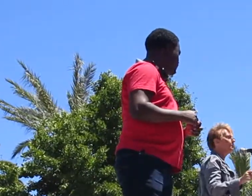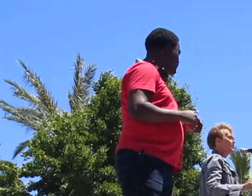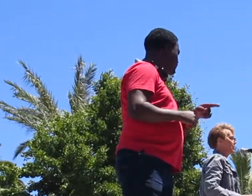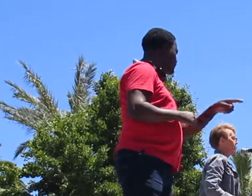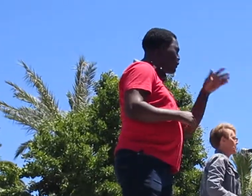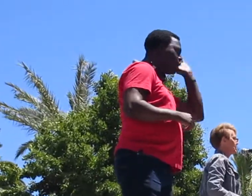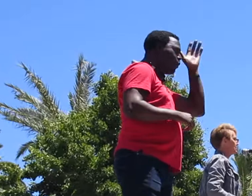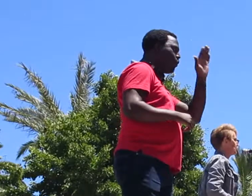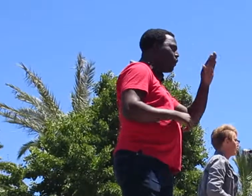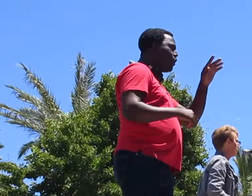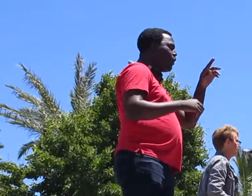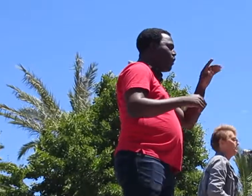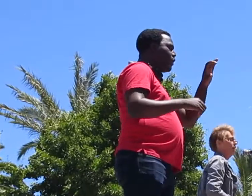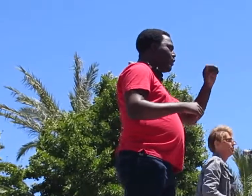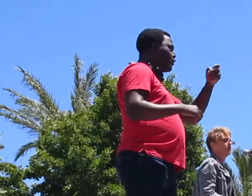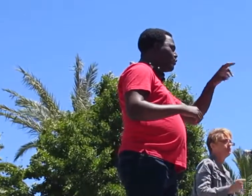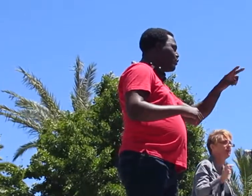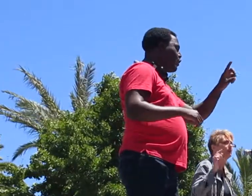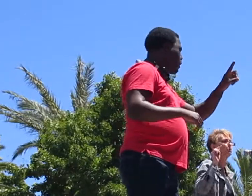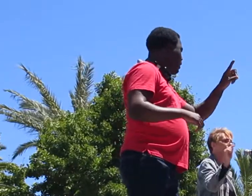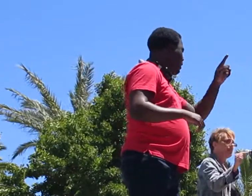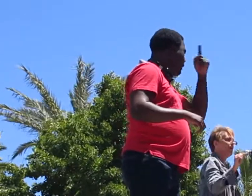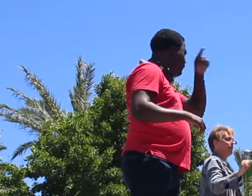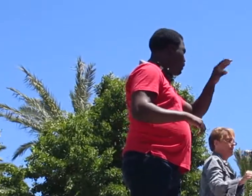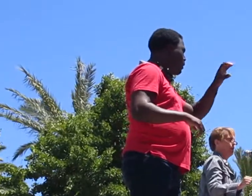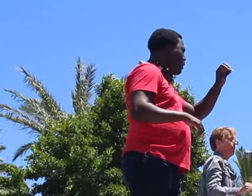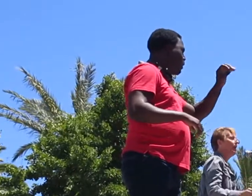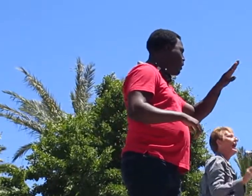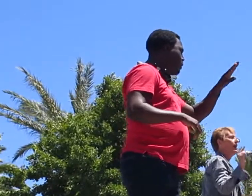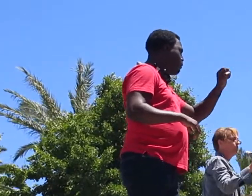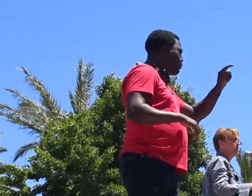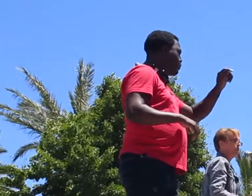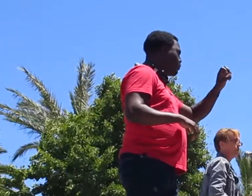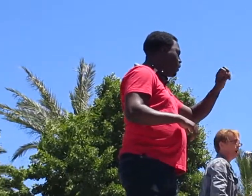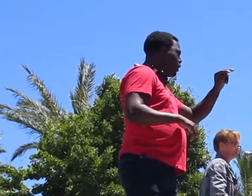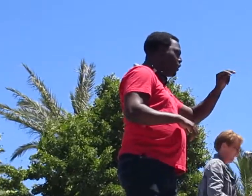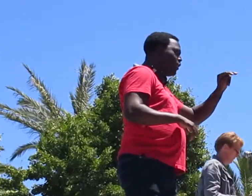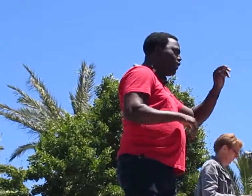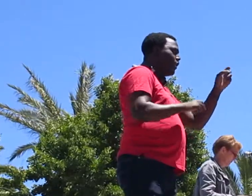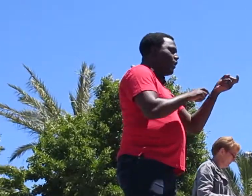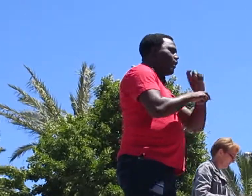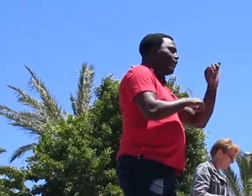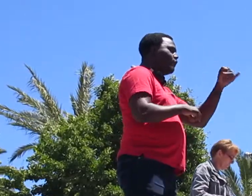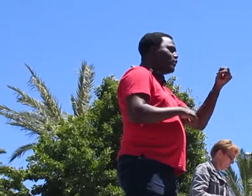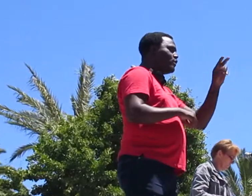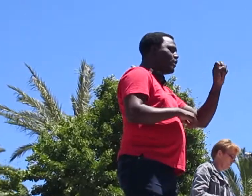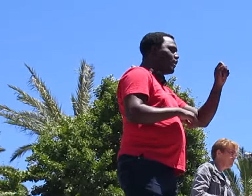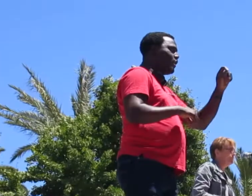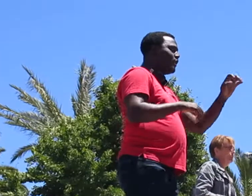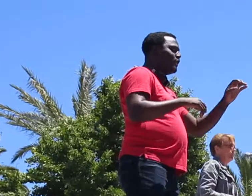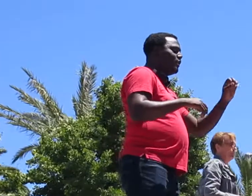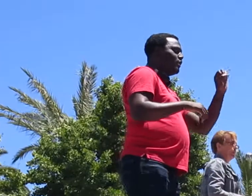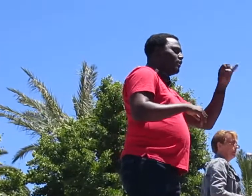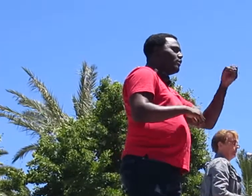You will be charged with obstruction from justice, because we are here and we are watching.